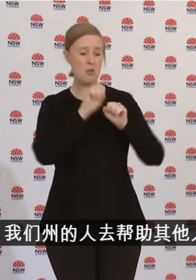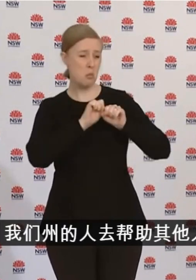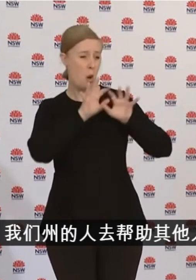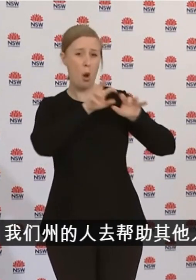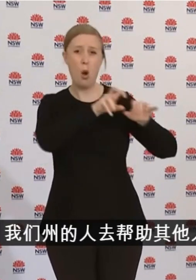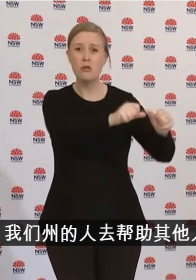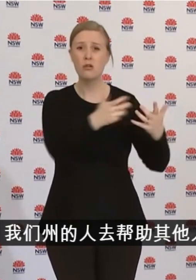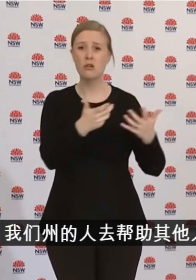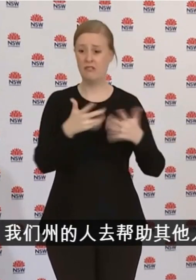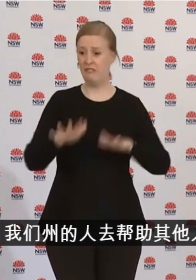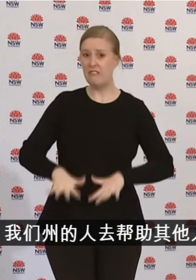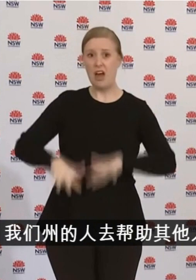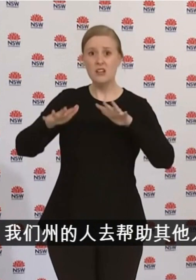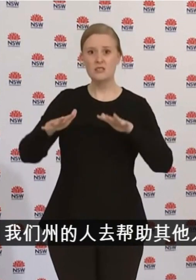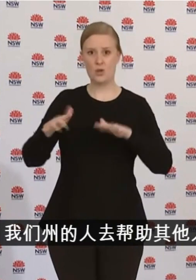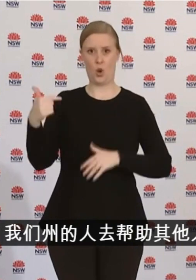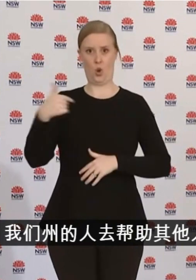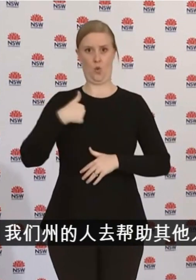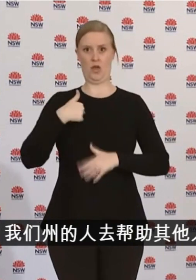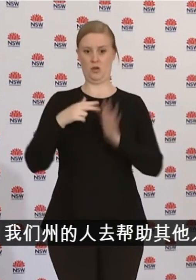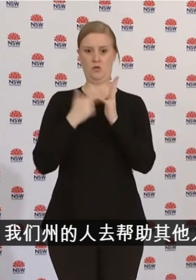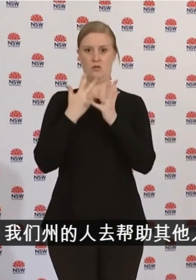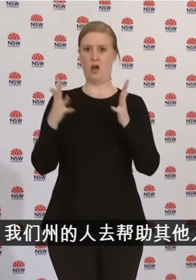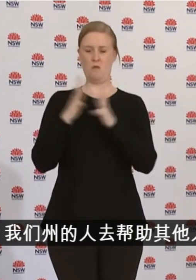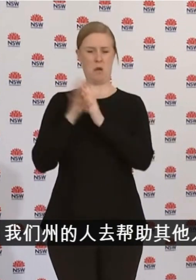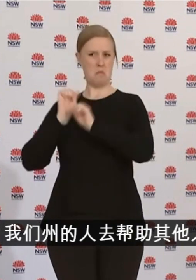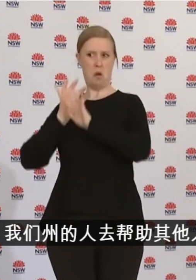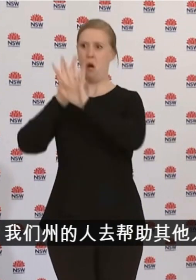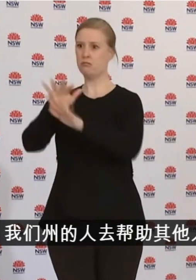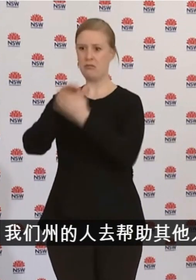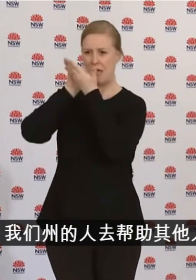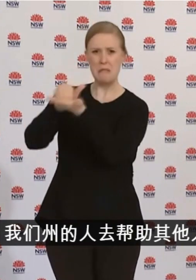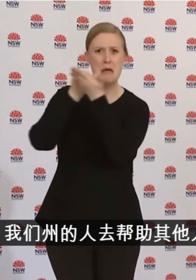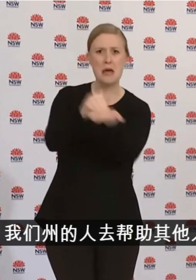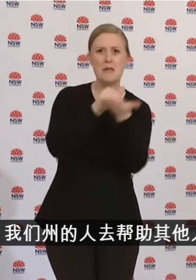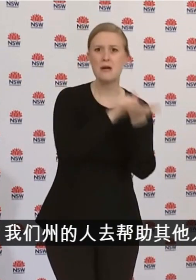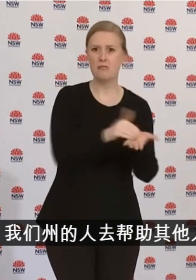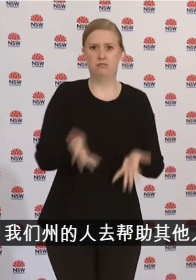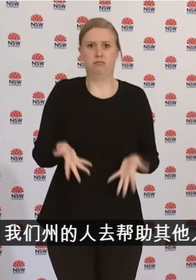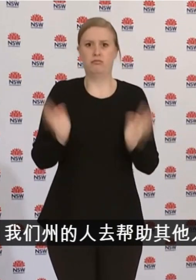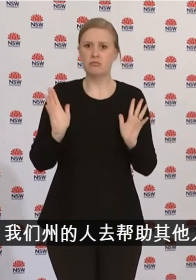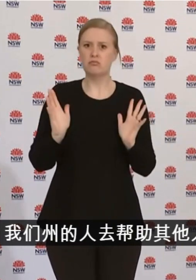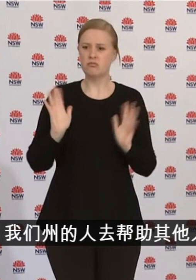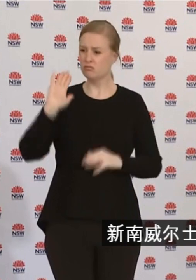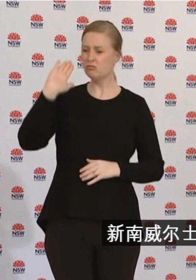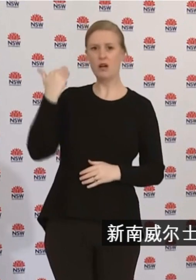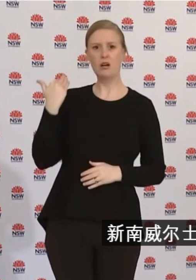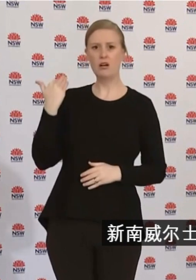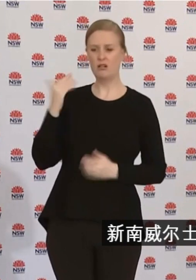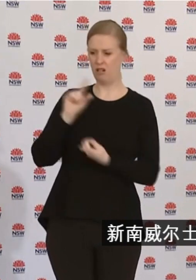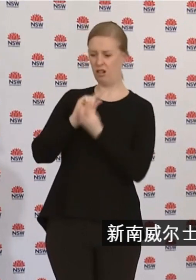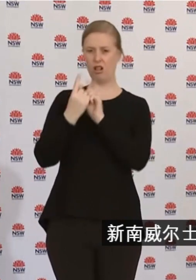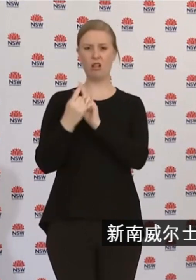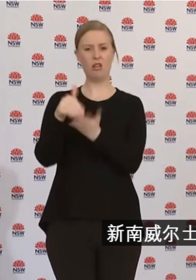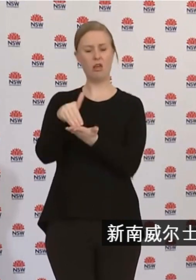people from our state go to help others. We know that, and I can't thank New South